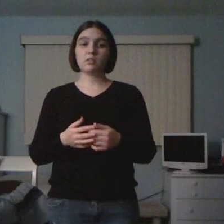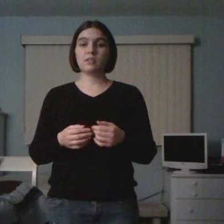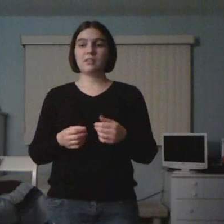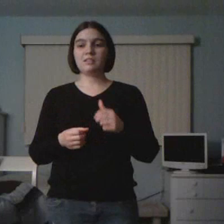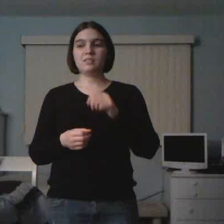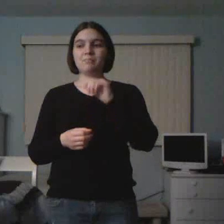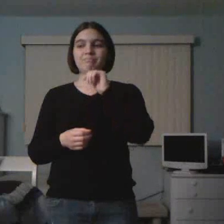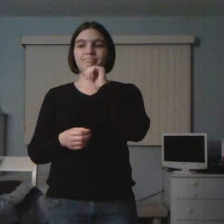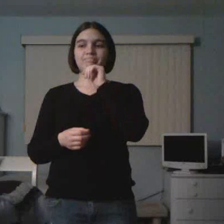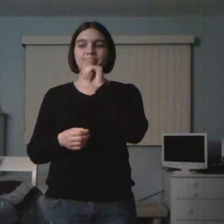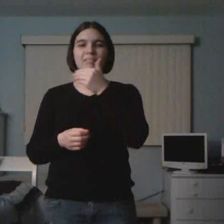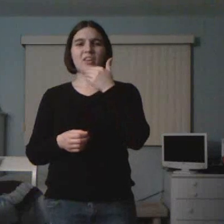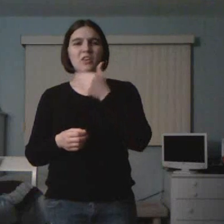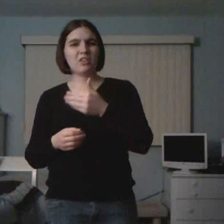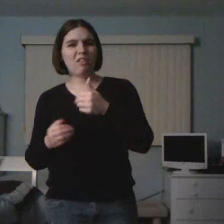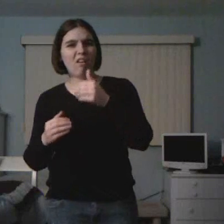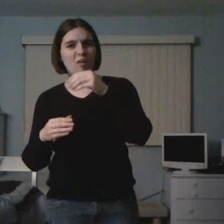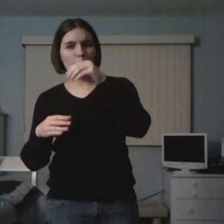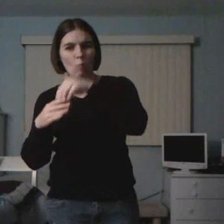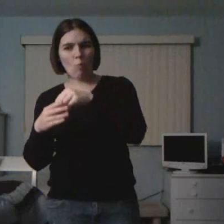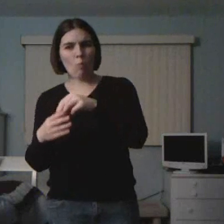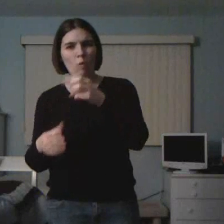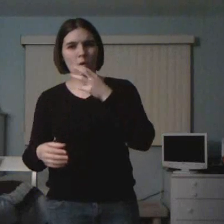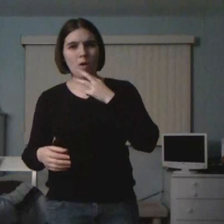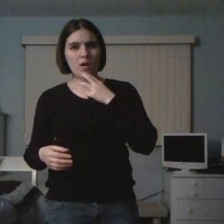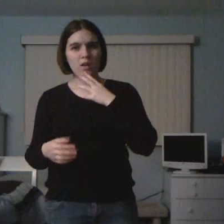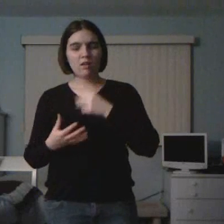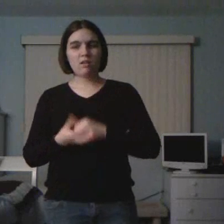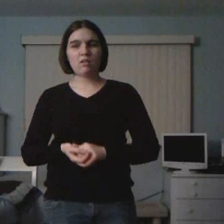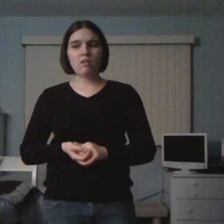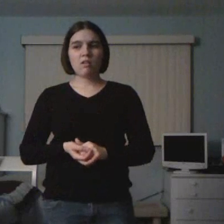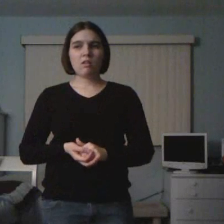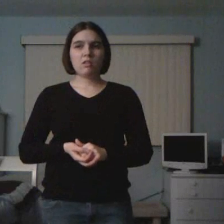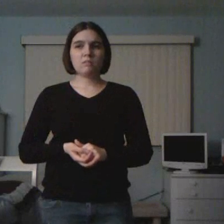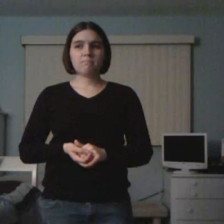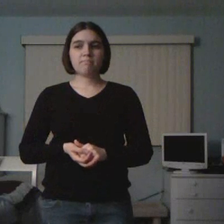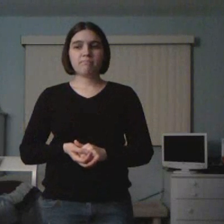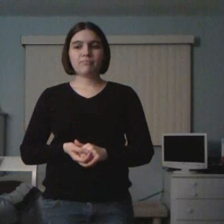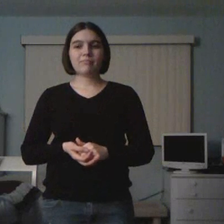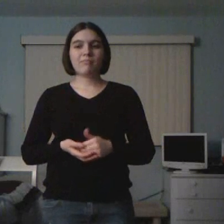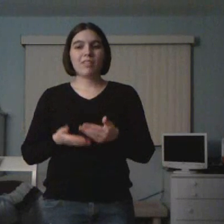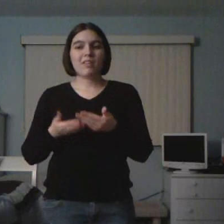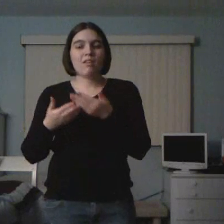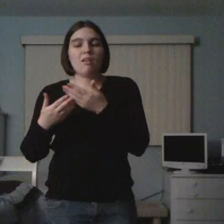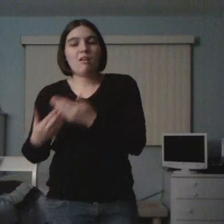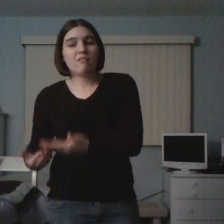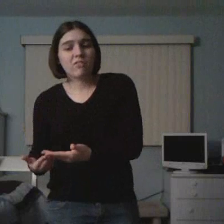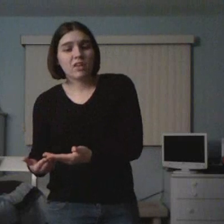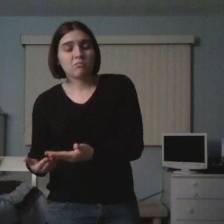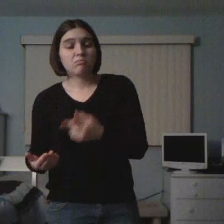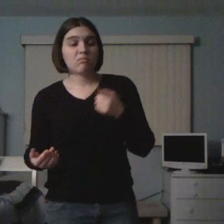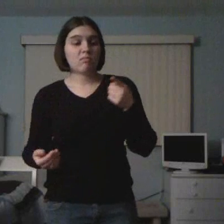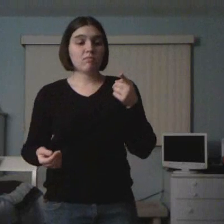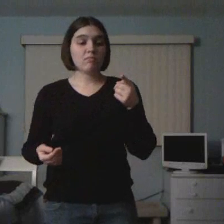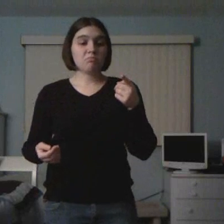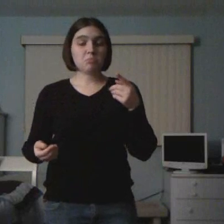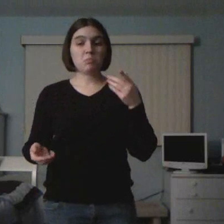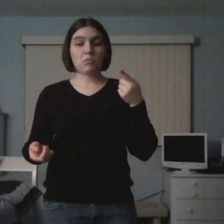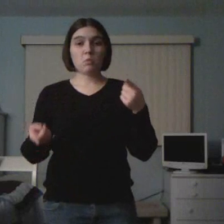water. And it's a touch heavier than Kevlar, and that, I guess, is probably the only drawback. It's